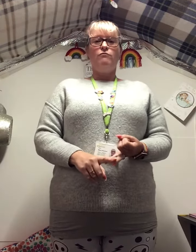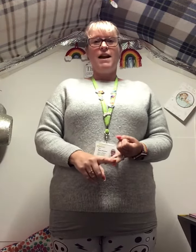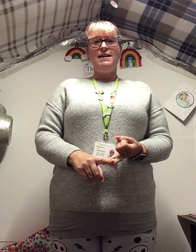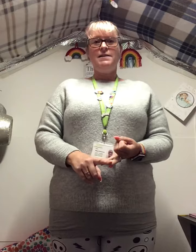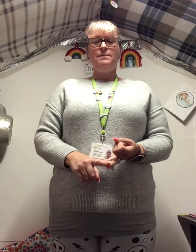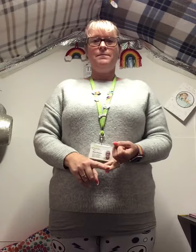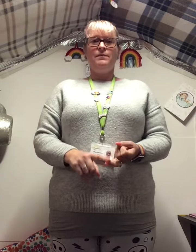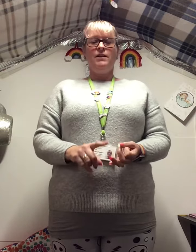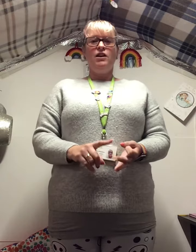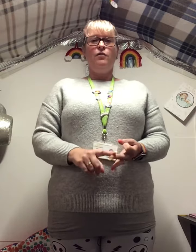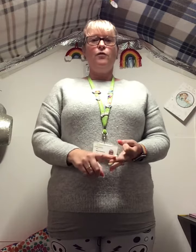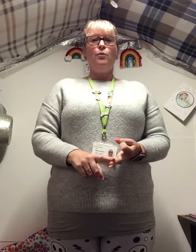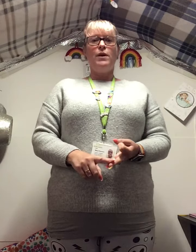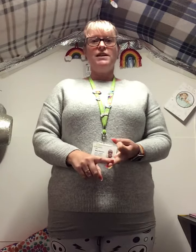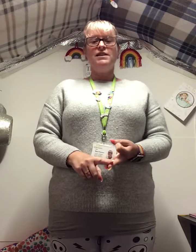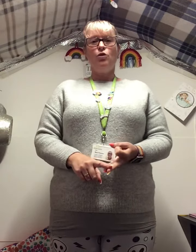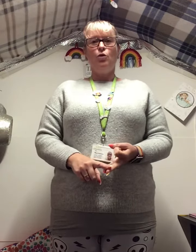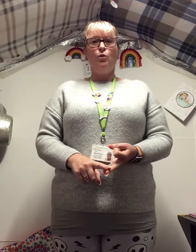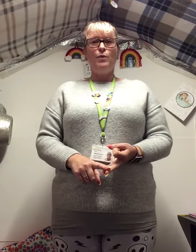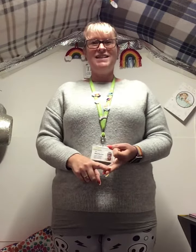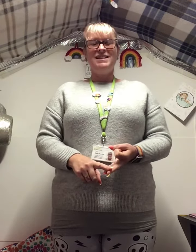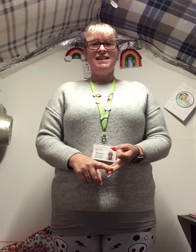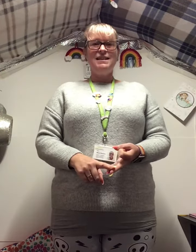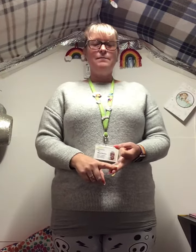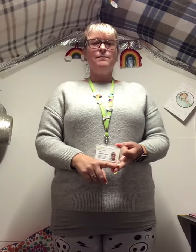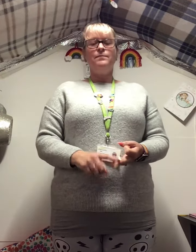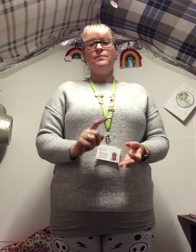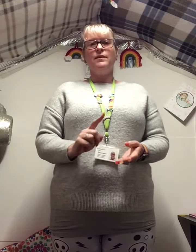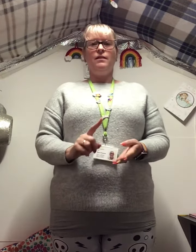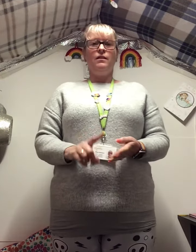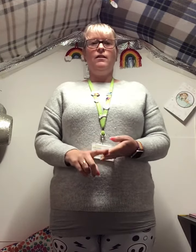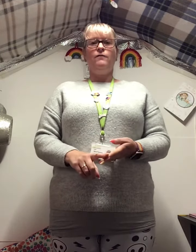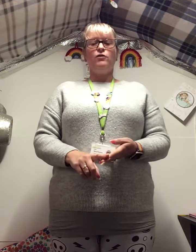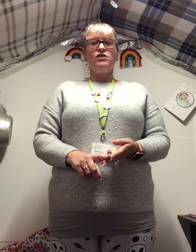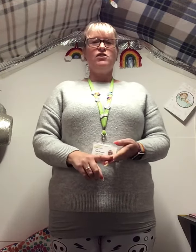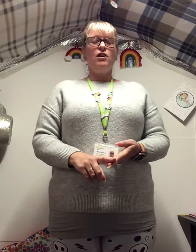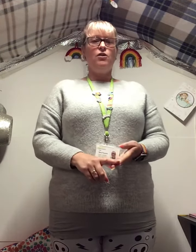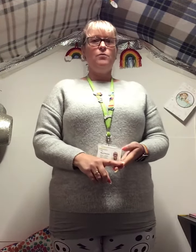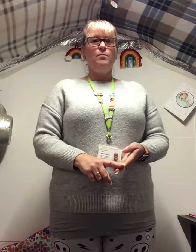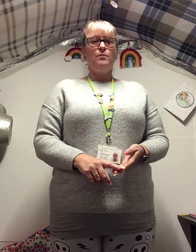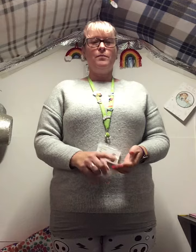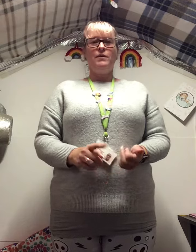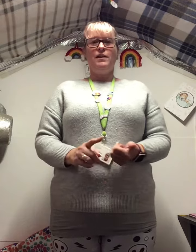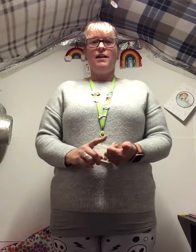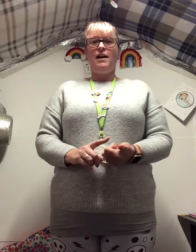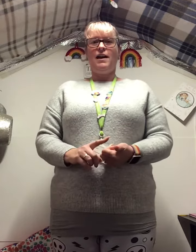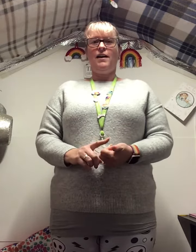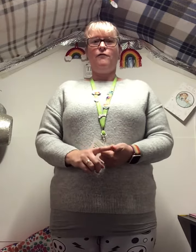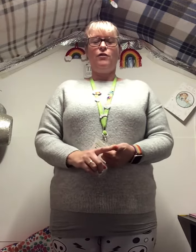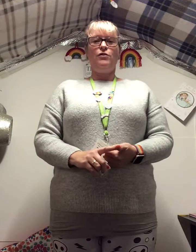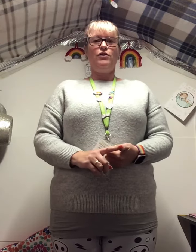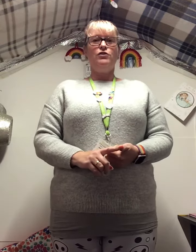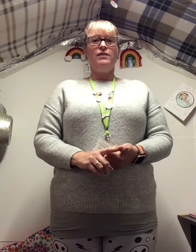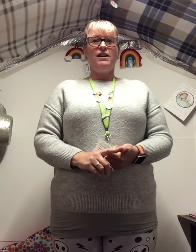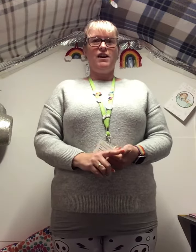rain, for wind or windy, for snow and for thunder and